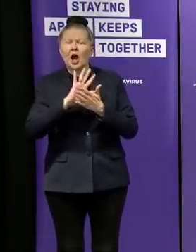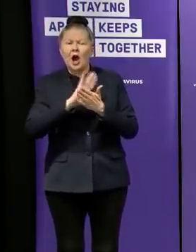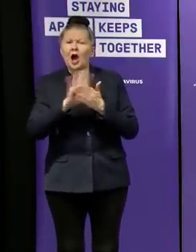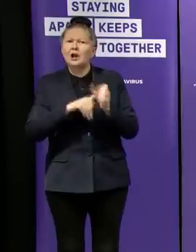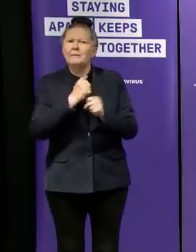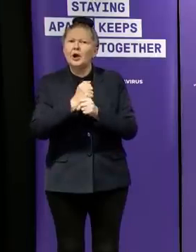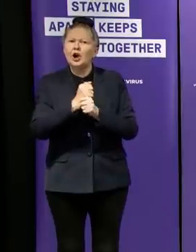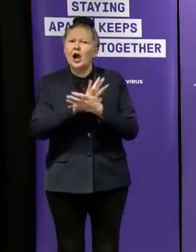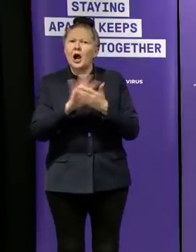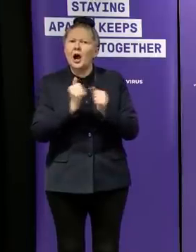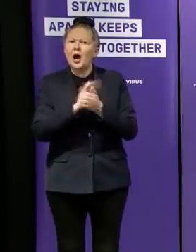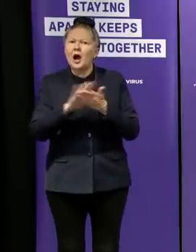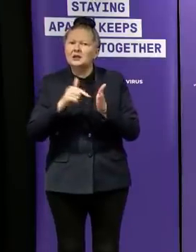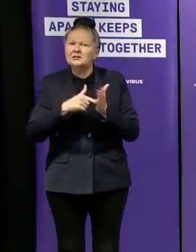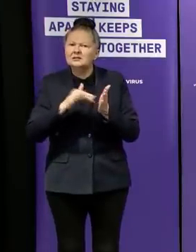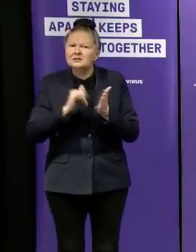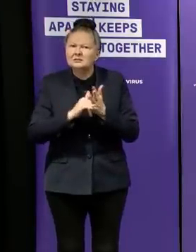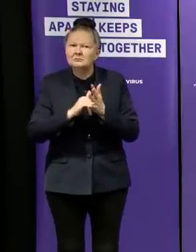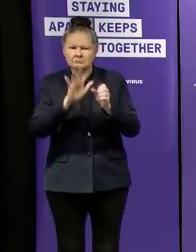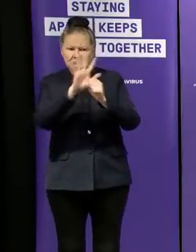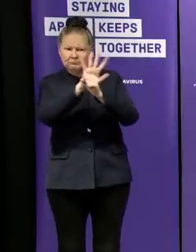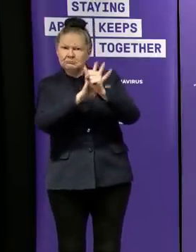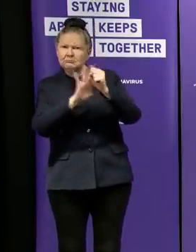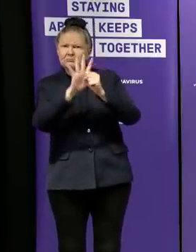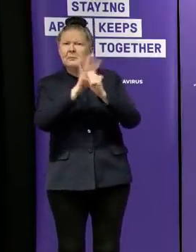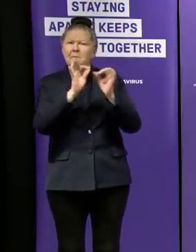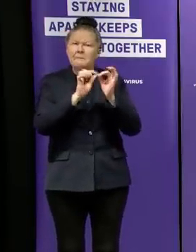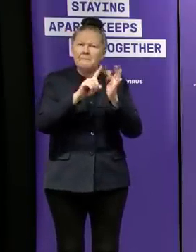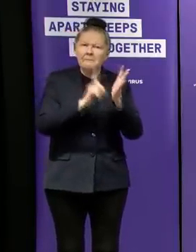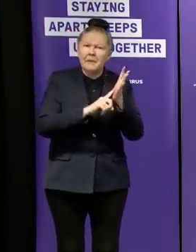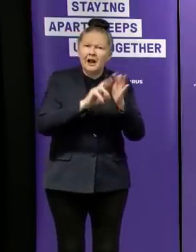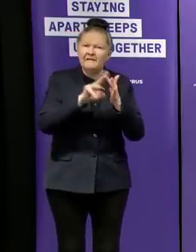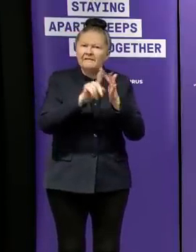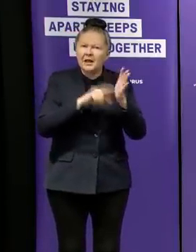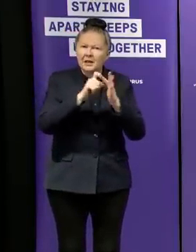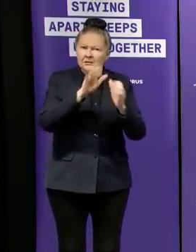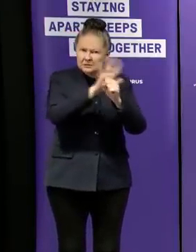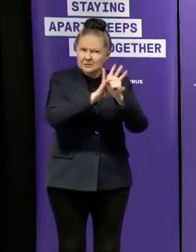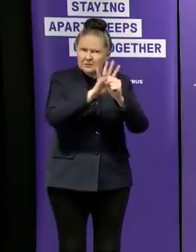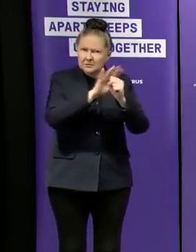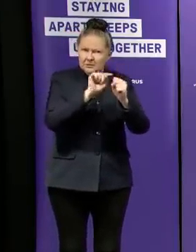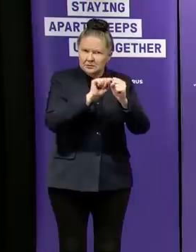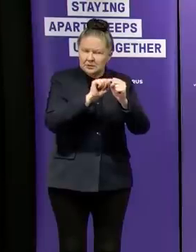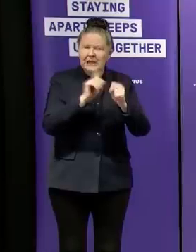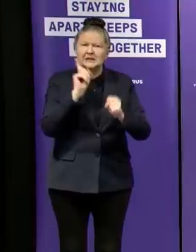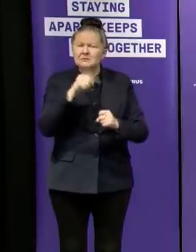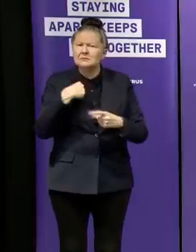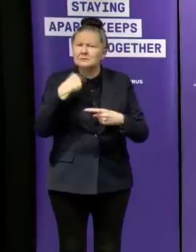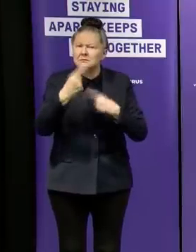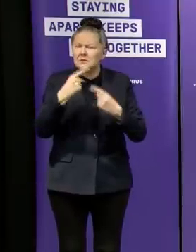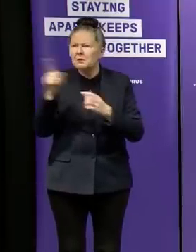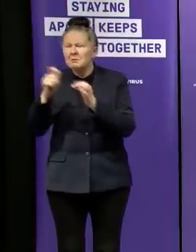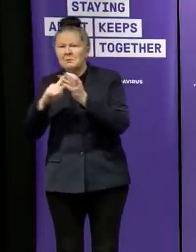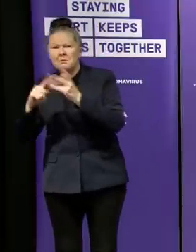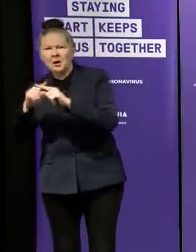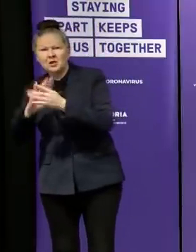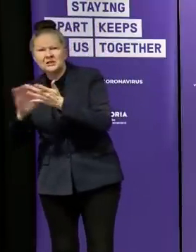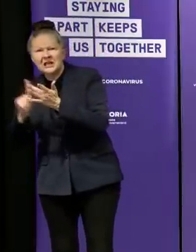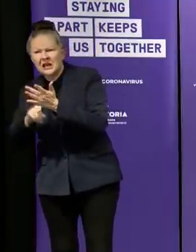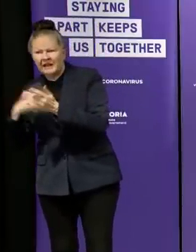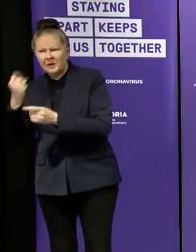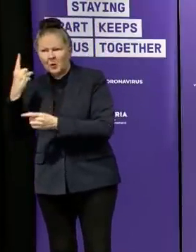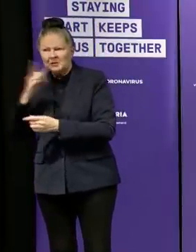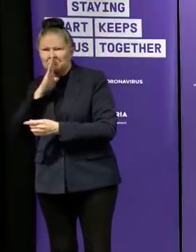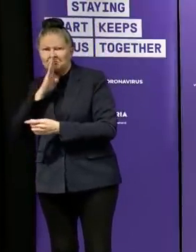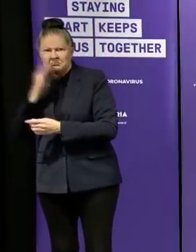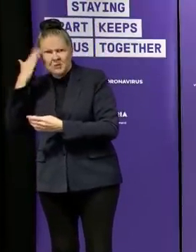Heidelberg RGH, Heidelberg West and Belfield. Yesterday I spoke about Box Hill and surrounds having a mystery case.